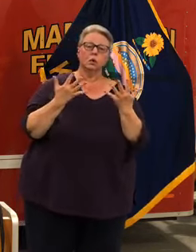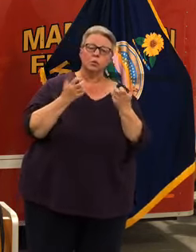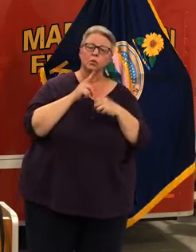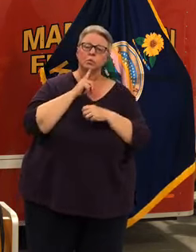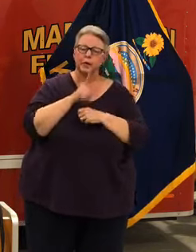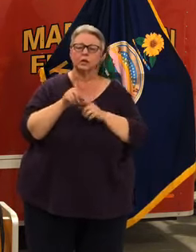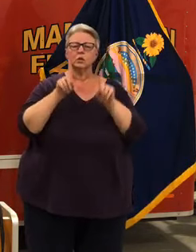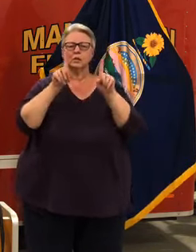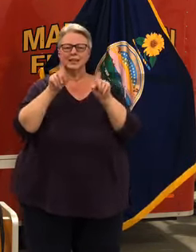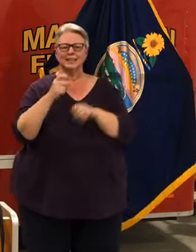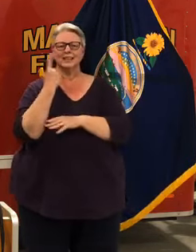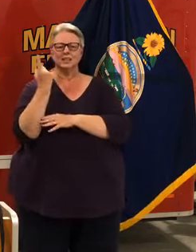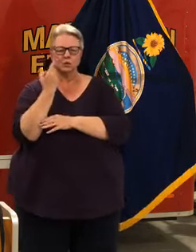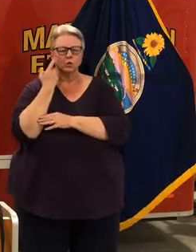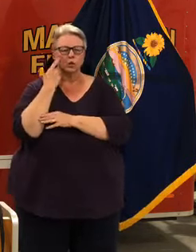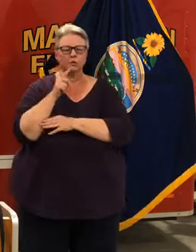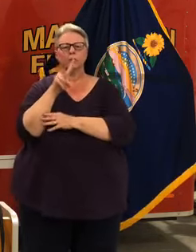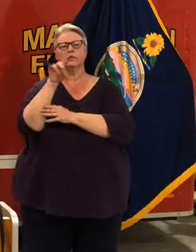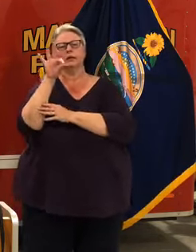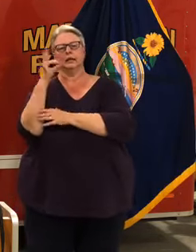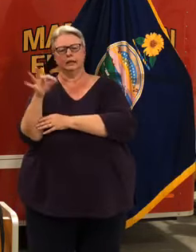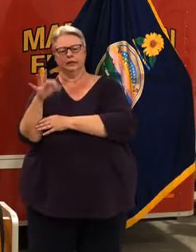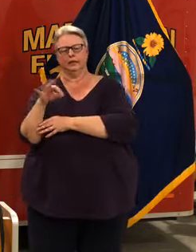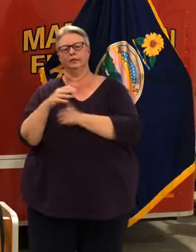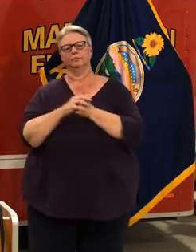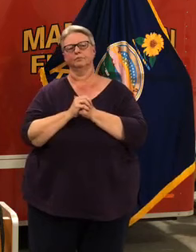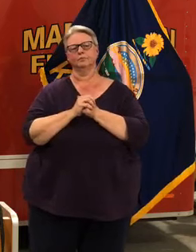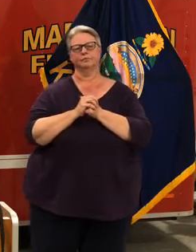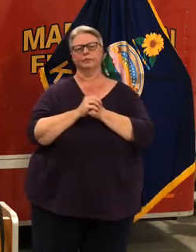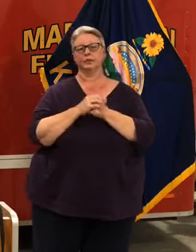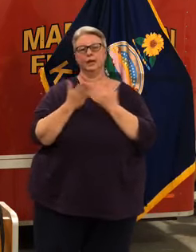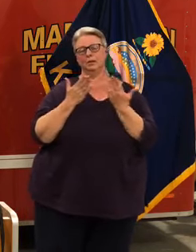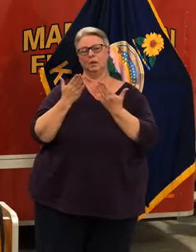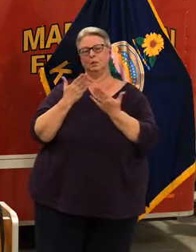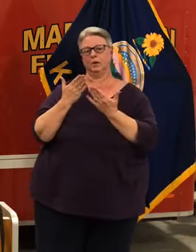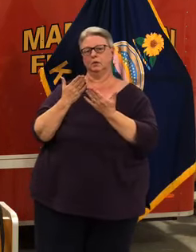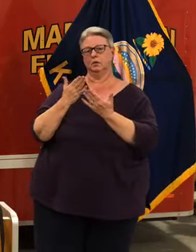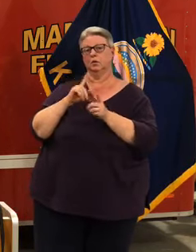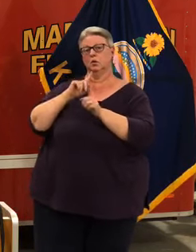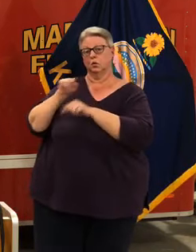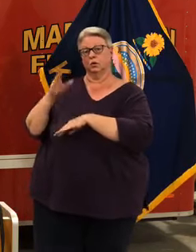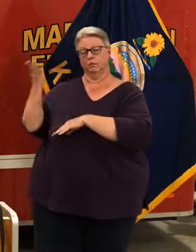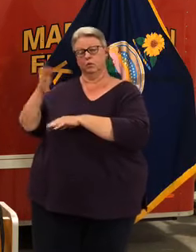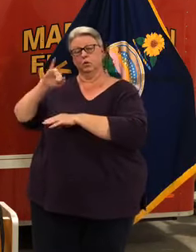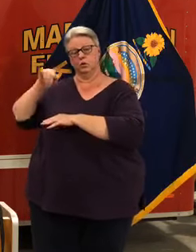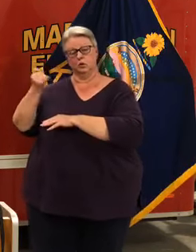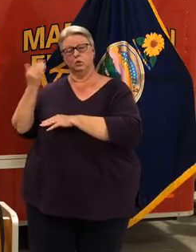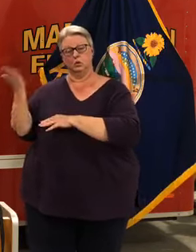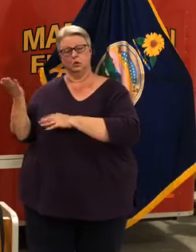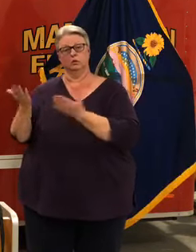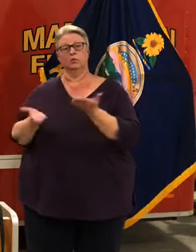tests judiciously. And I might defer some of that to Julie as well about availability of testing.